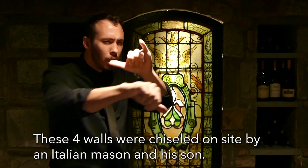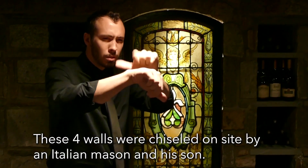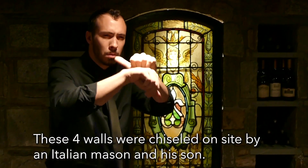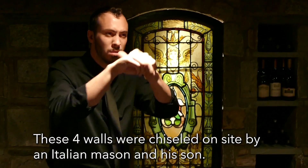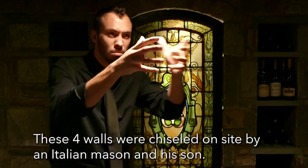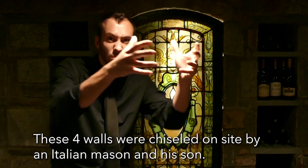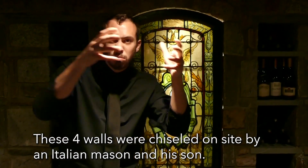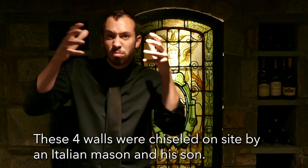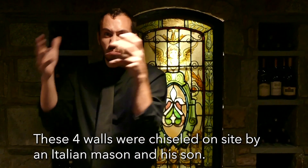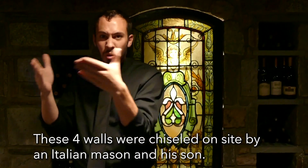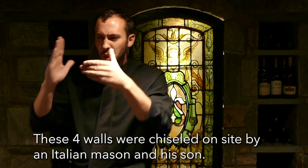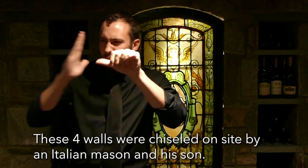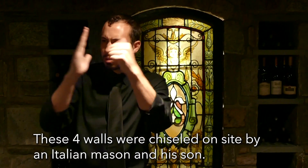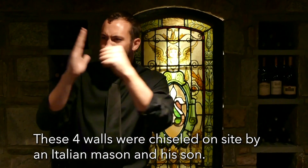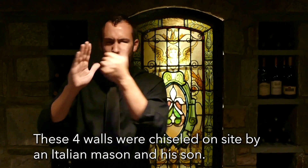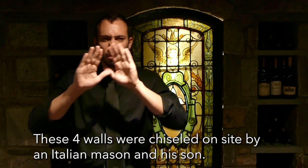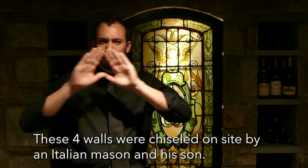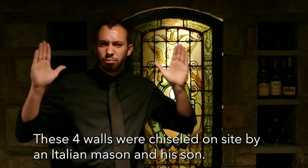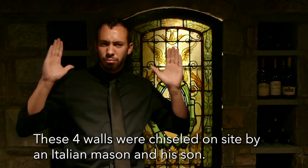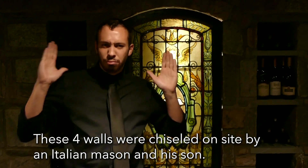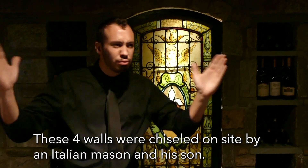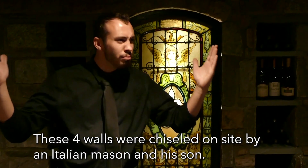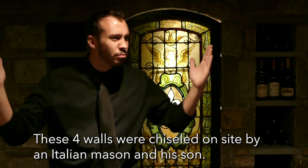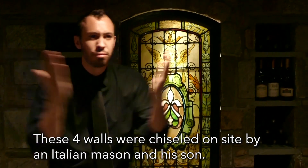These 4 walls were chiseled on site by an Italian mason and his son.